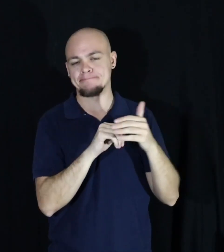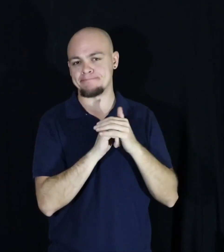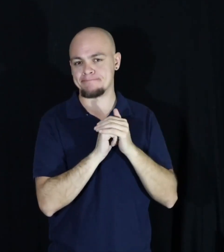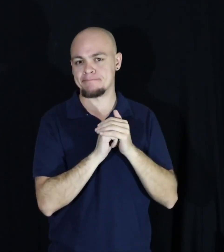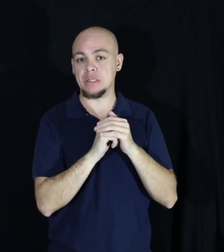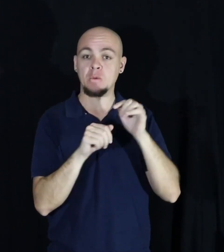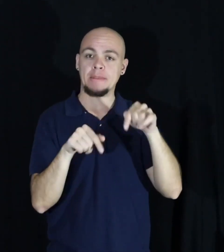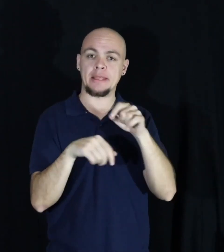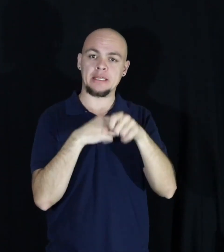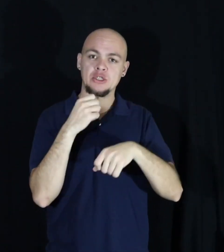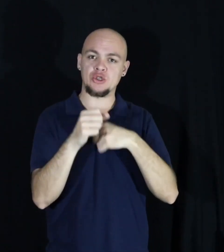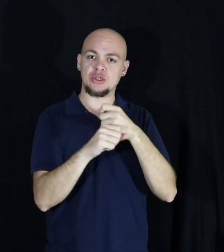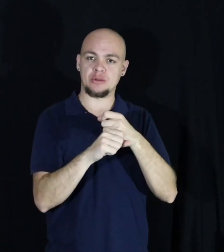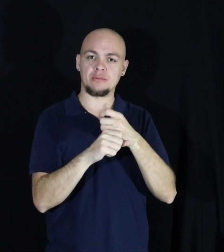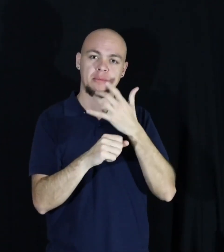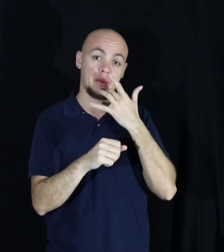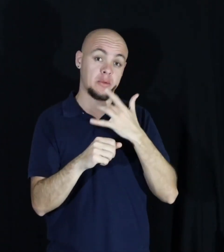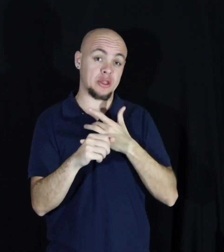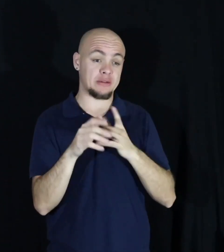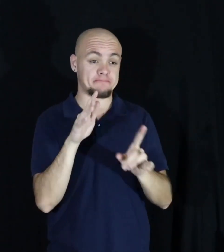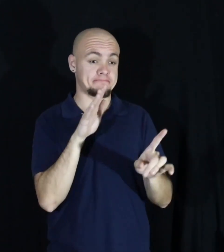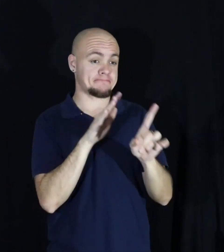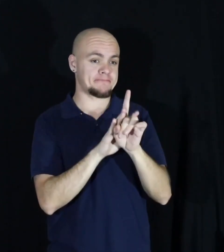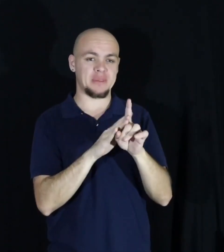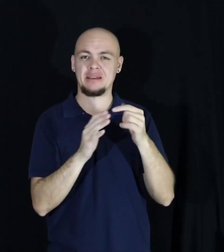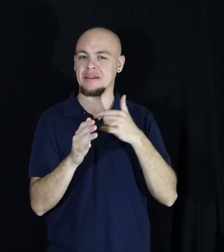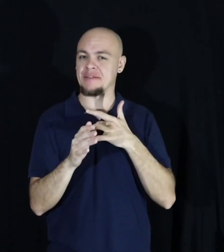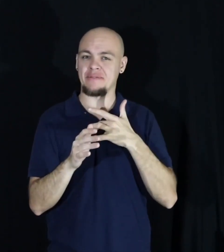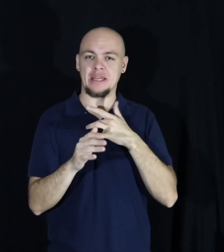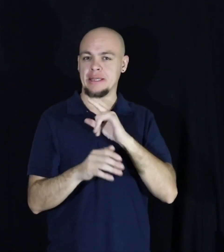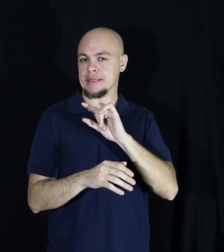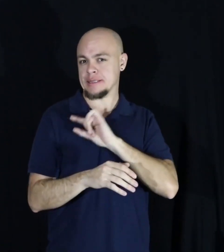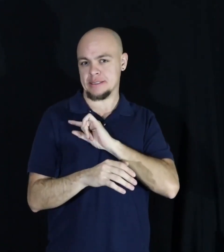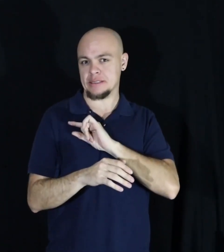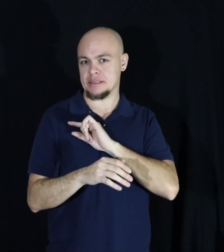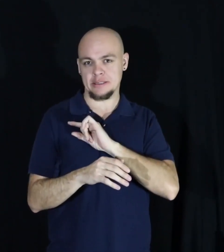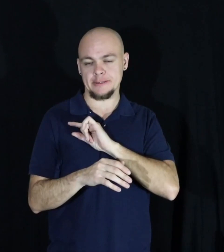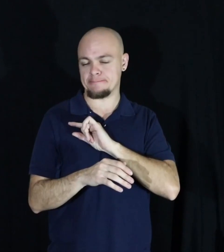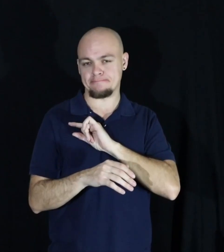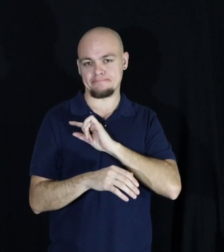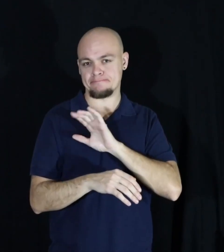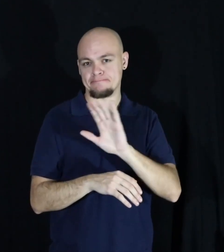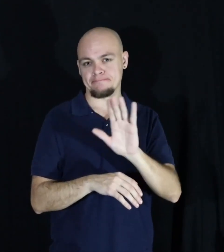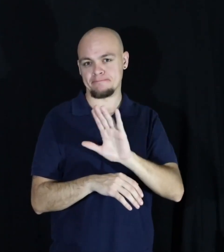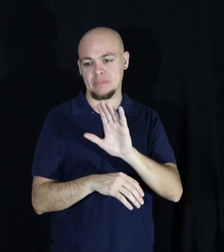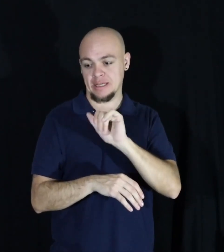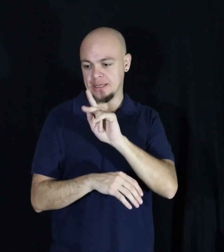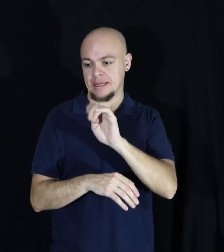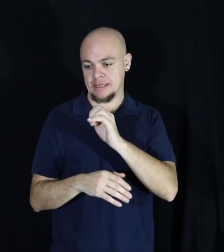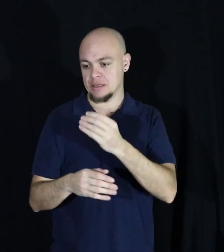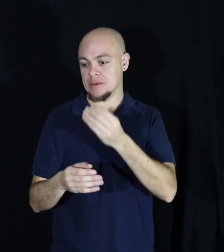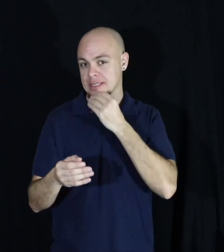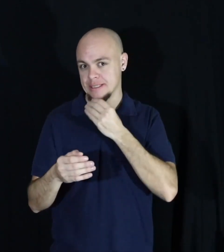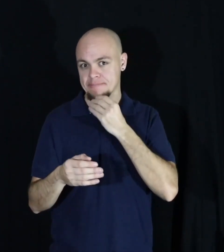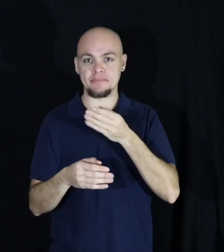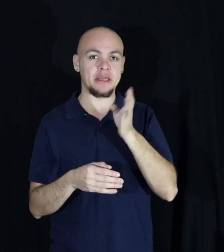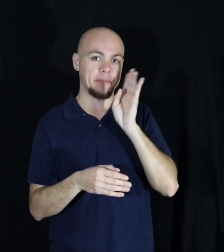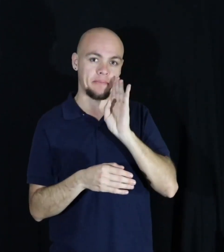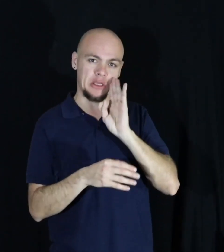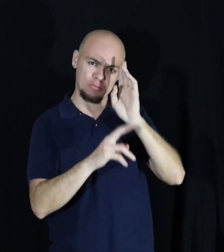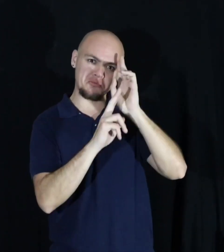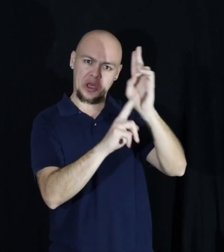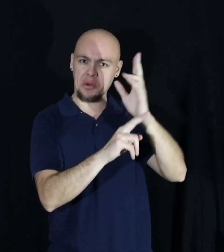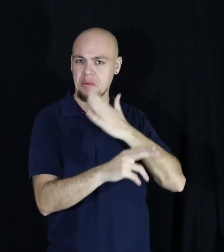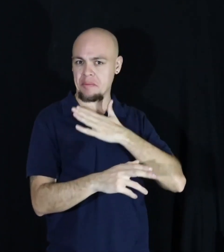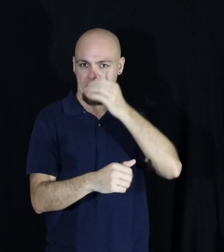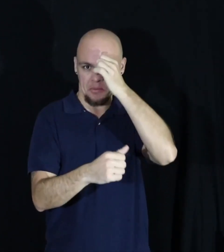this year, when my birthday rolls around, I'm not going to feel guilty about having cake. And I'm going to have myself a beer in my brother's honor.